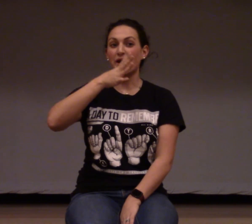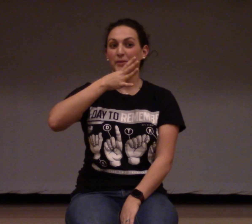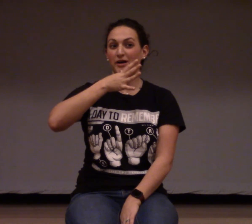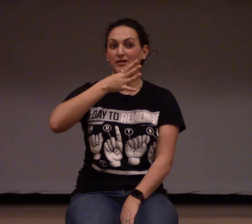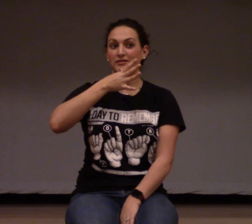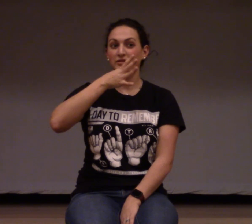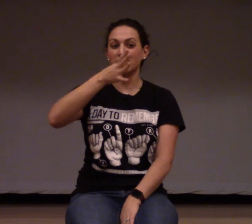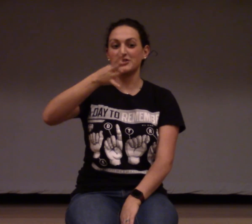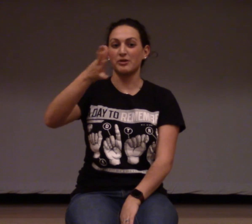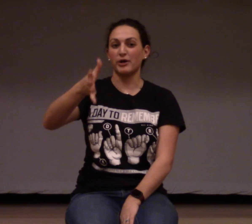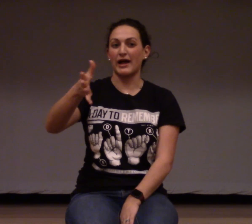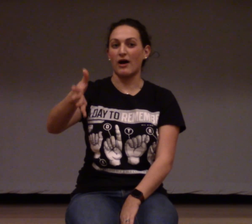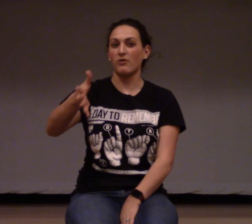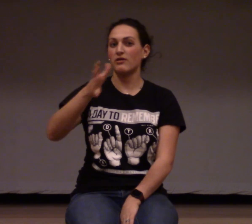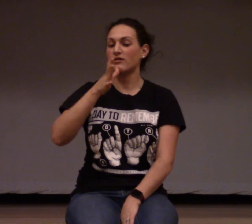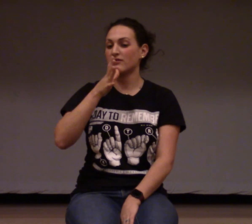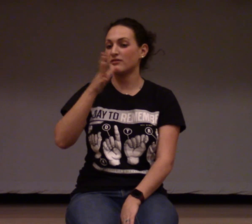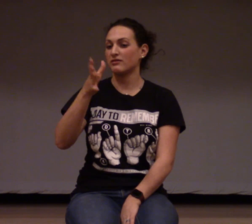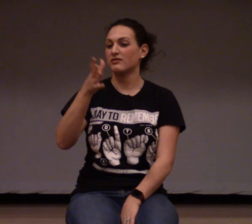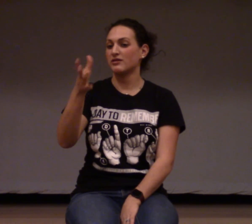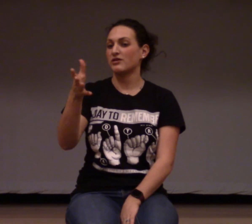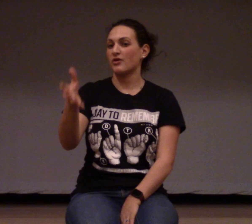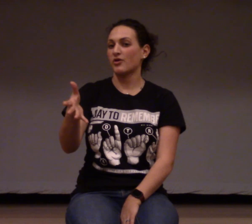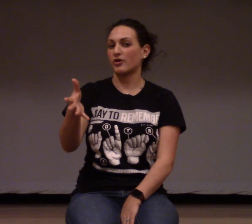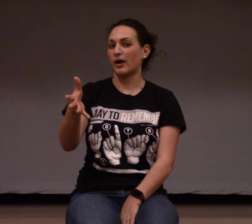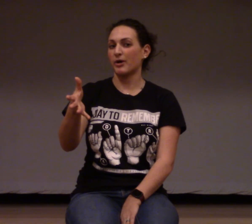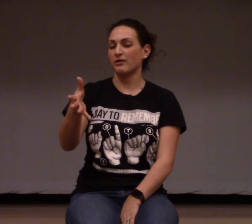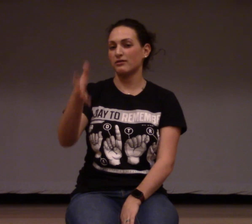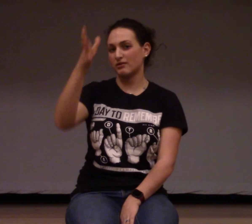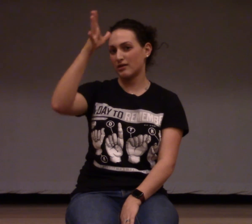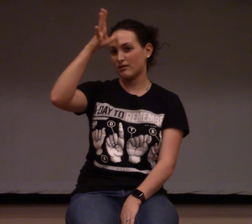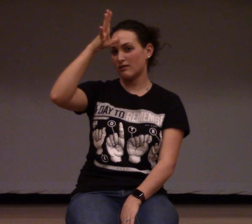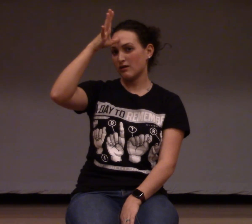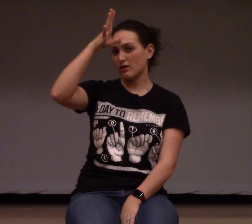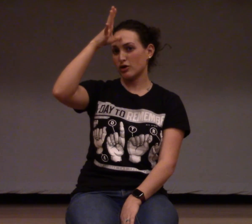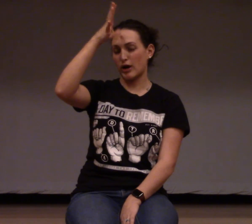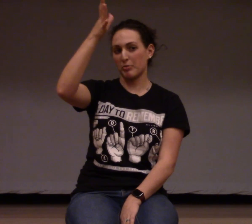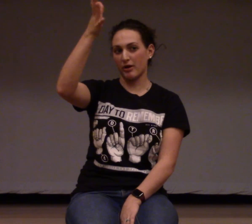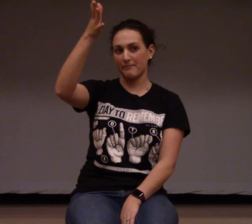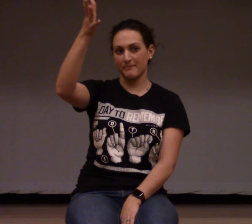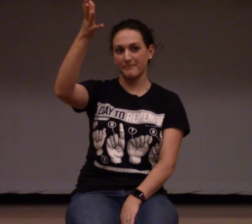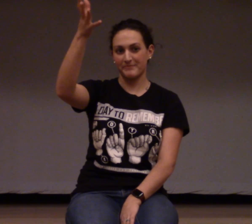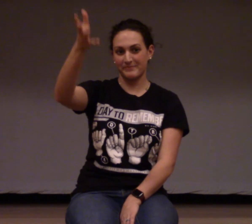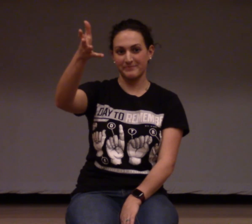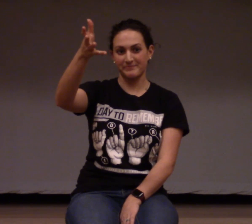Grandma, you're just going to bring it out. Grandma, grandpa.